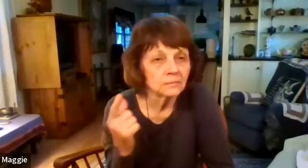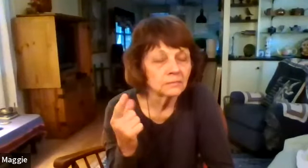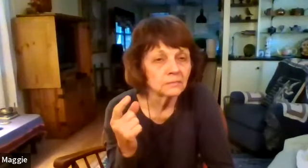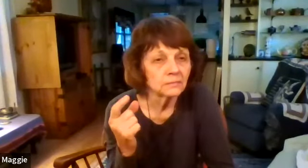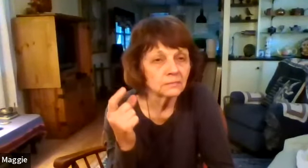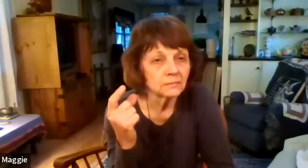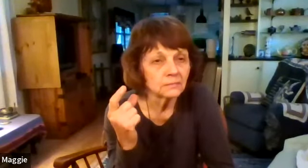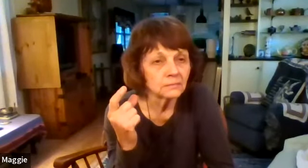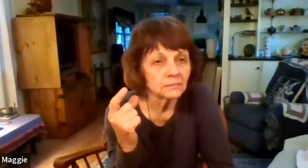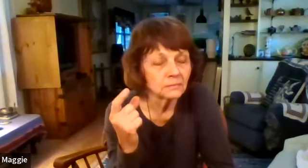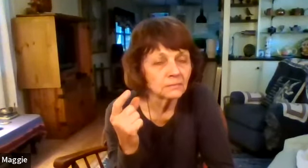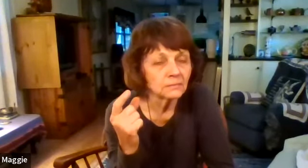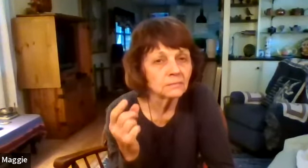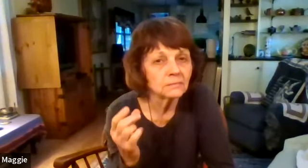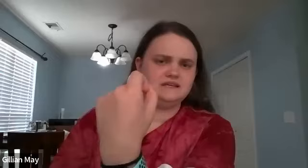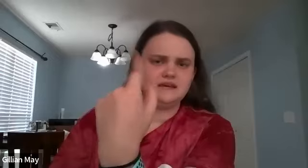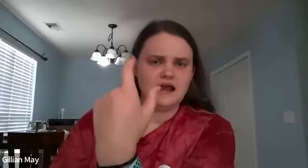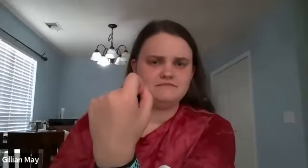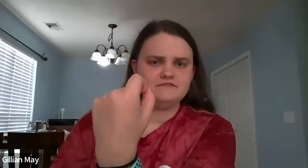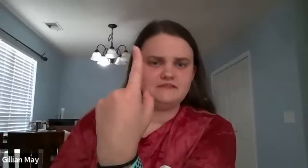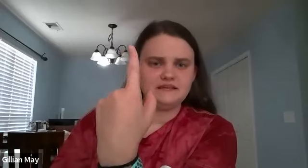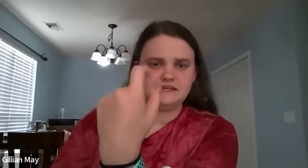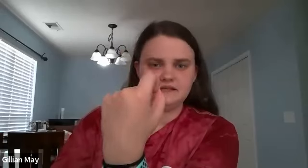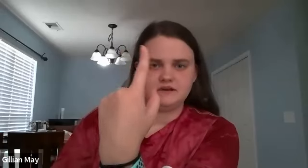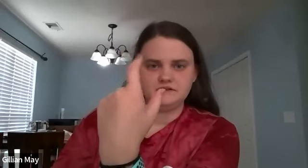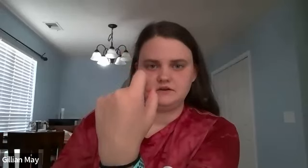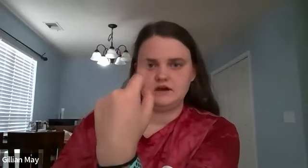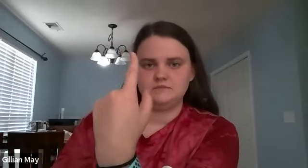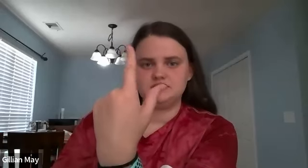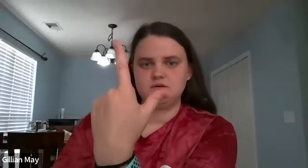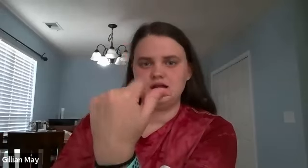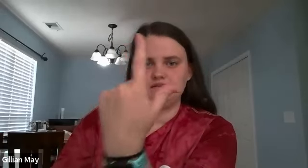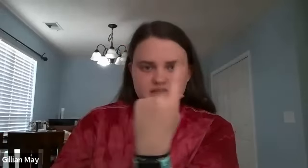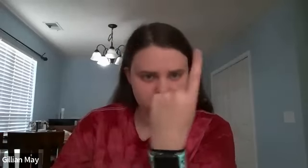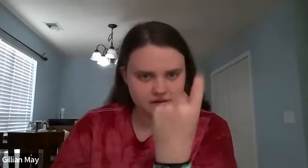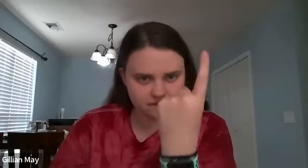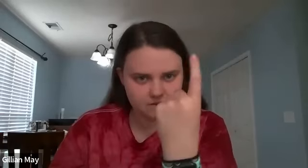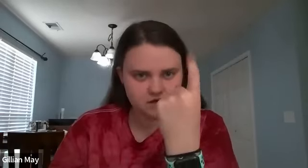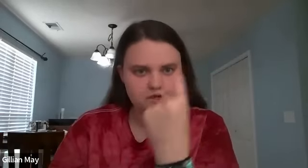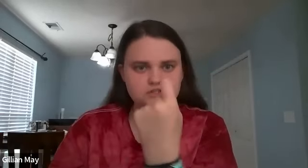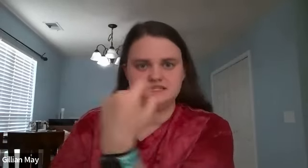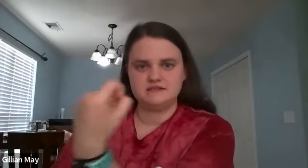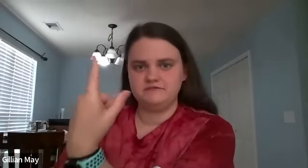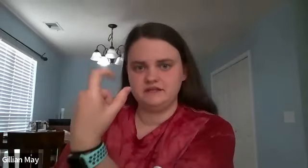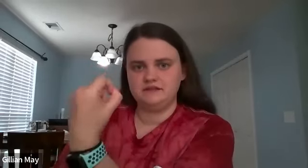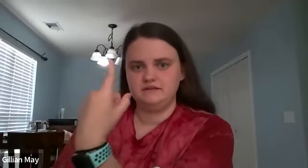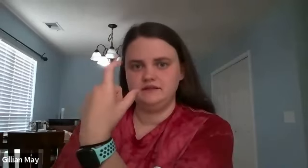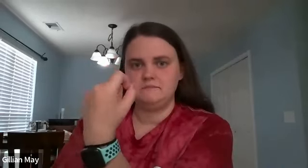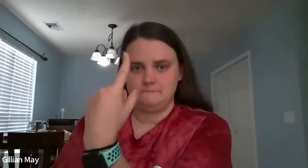So if you see it, I'm flicking my finger up. Yeah, so I'm not like doing like the come here motion, it's the flicking. Yep.